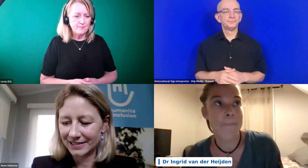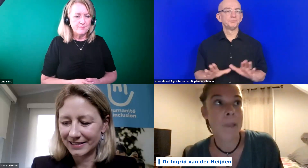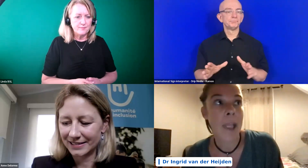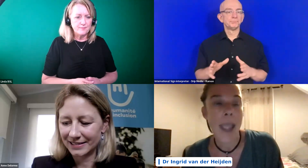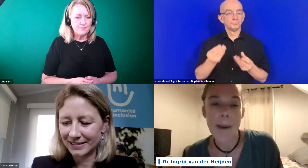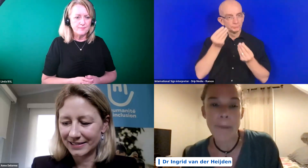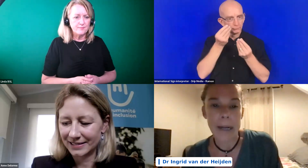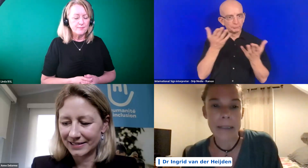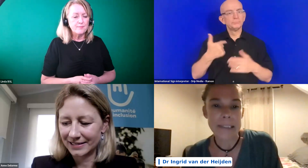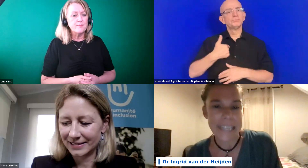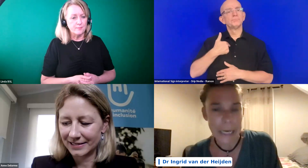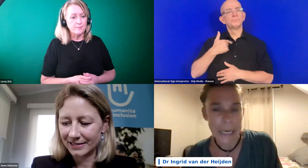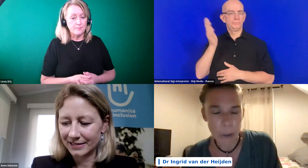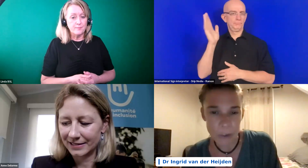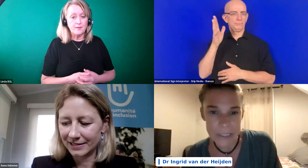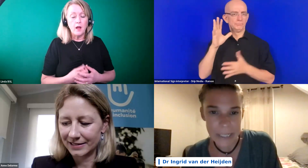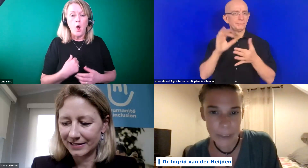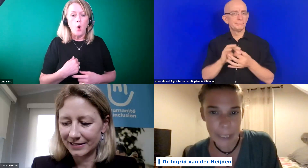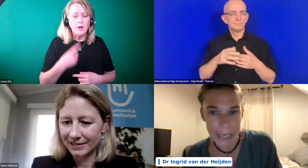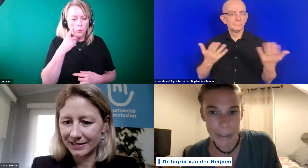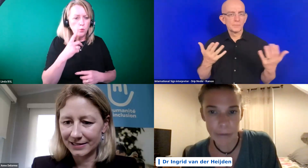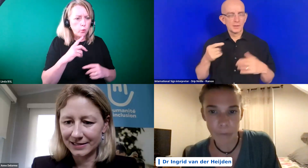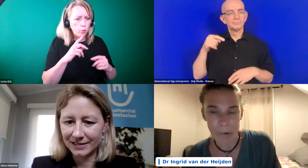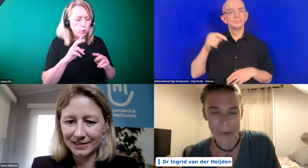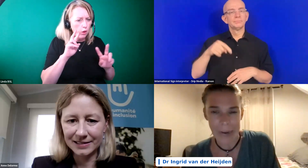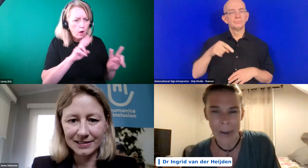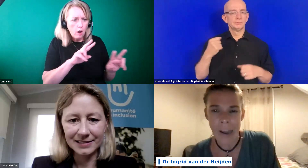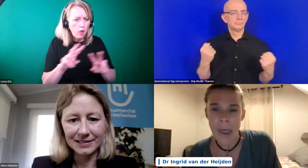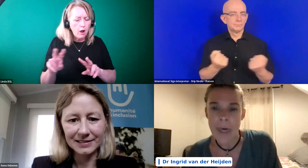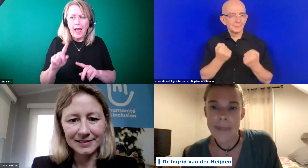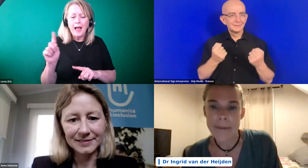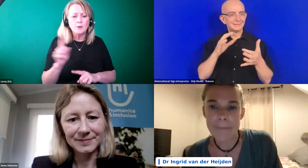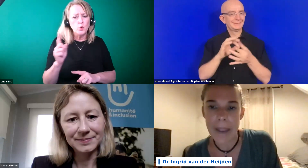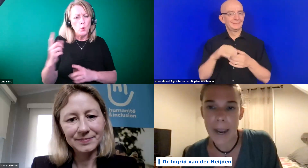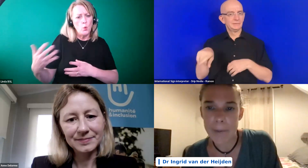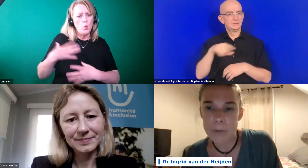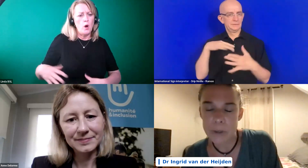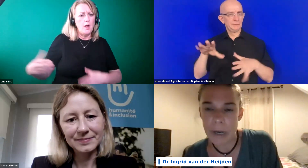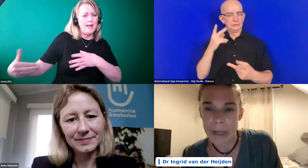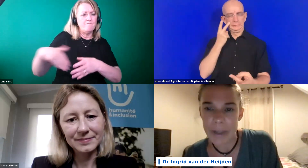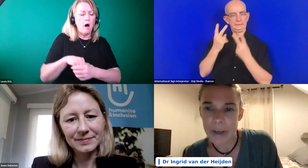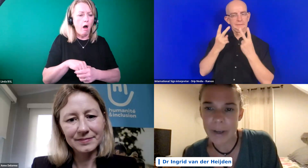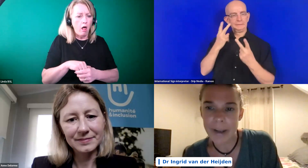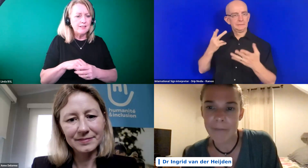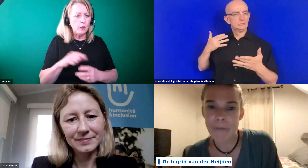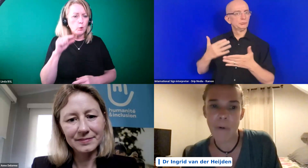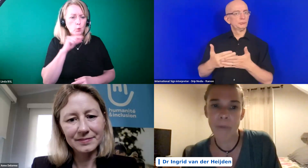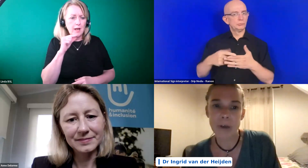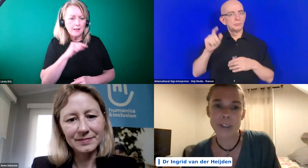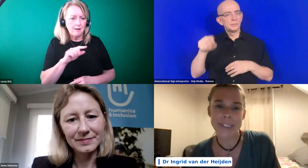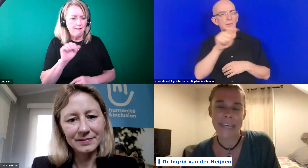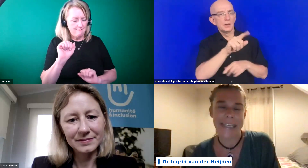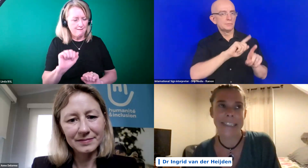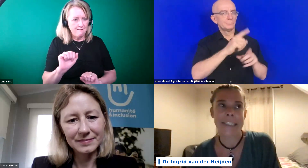identified among stakeholders in Uganda and Rwanda that may help strengthen